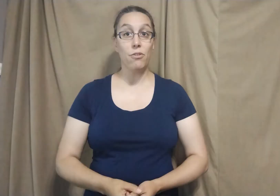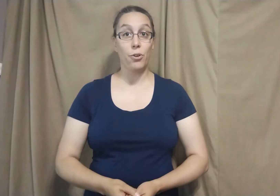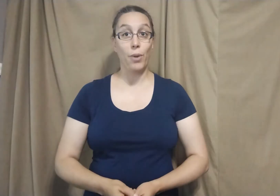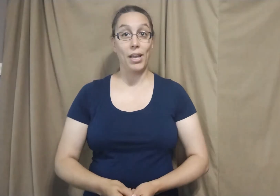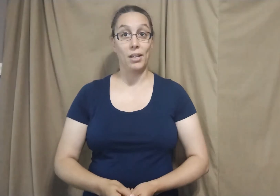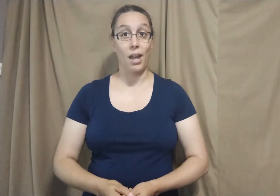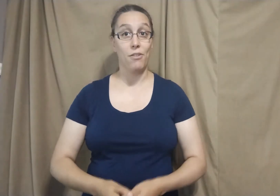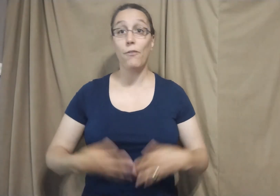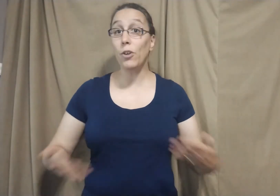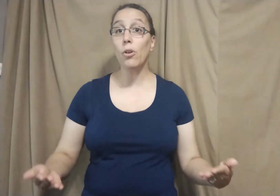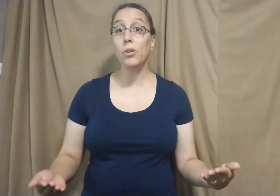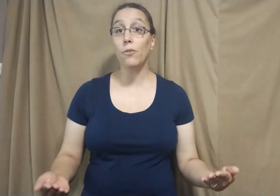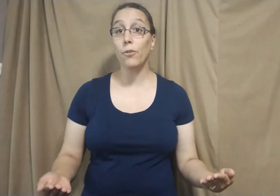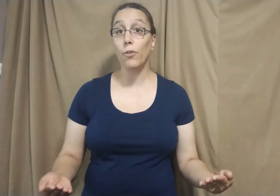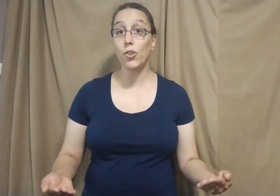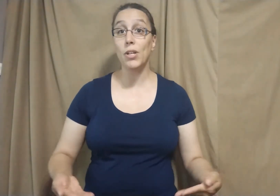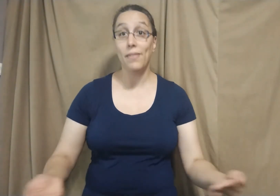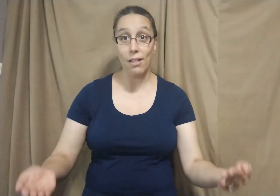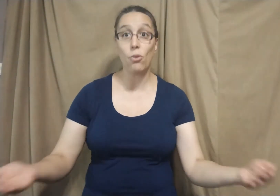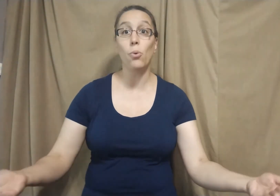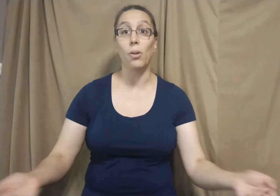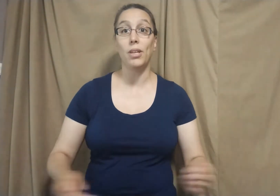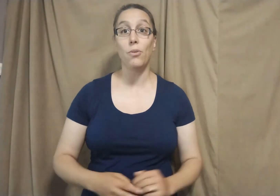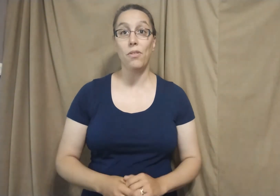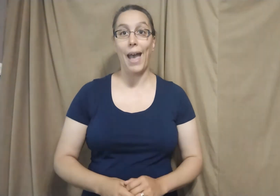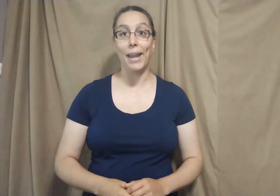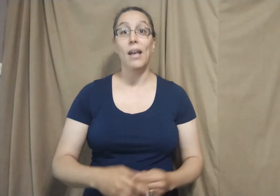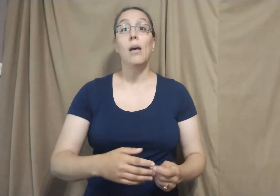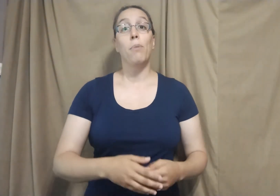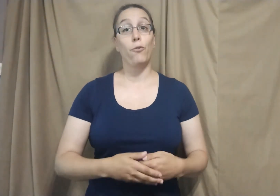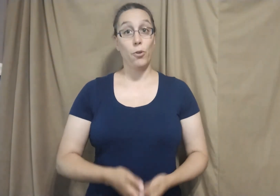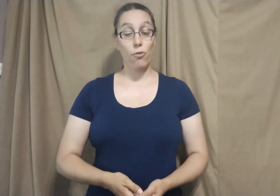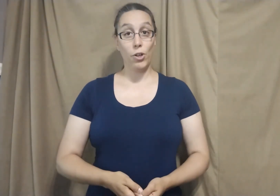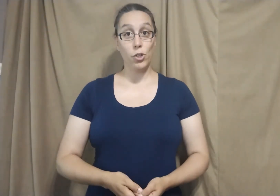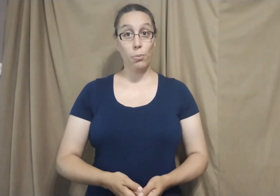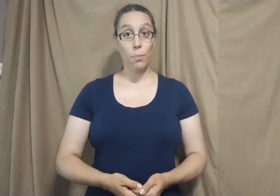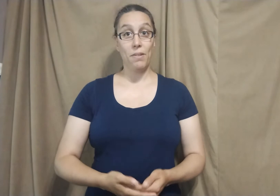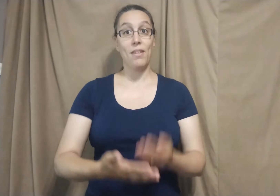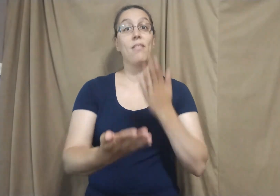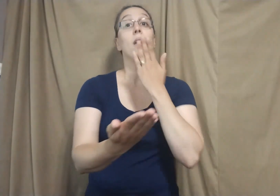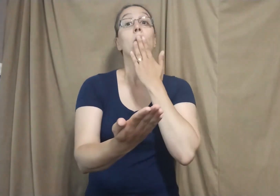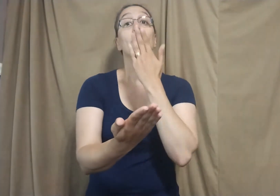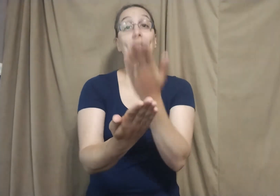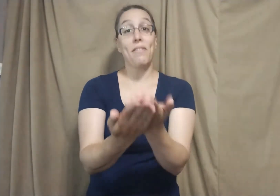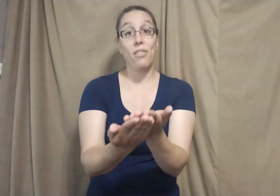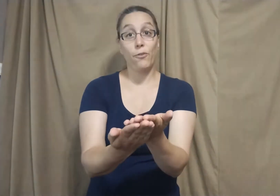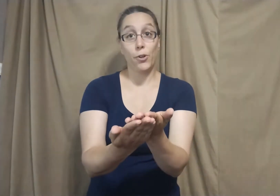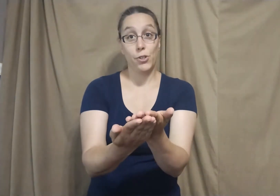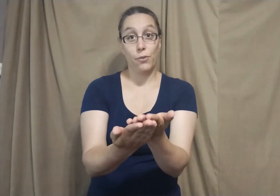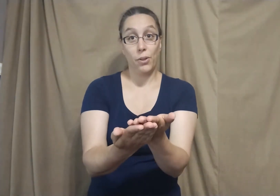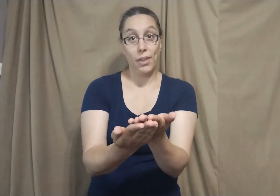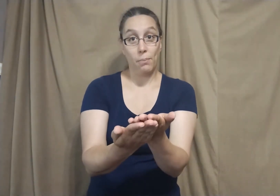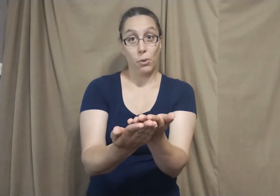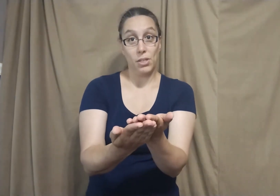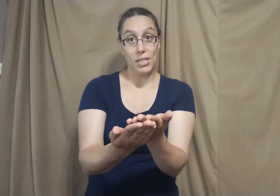to recognize. If you know a different version, that's cool, use that. But for instructional purposes, this is the version of good that I'm going to